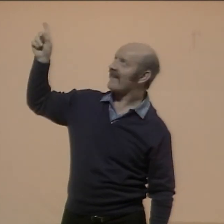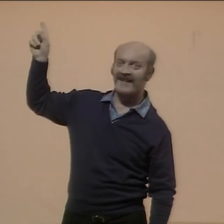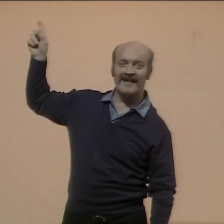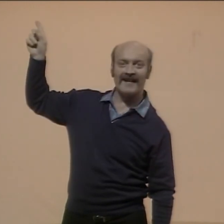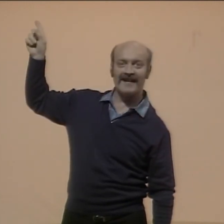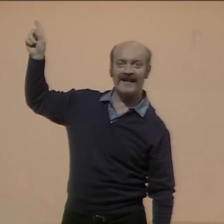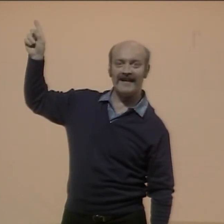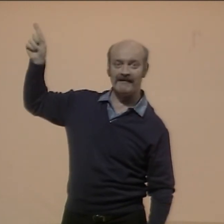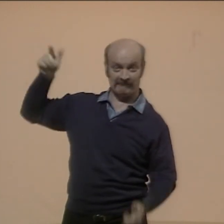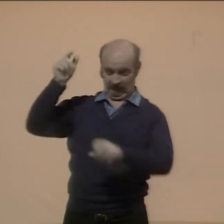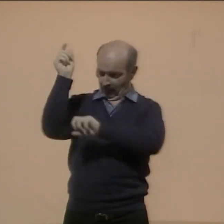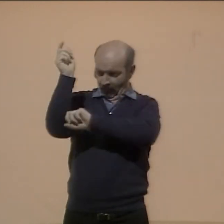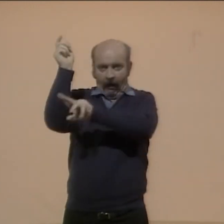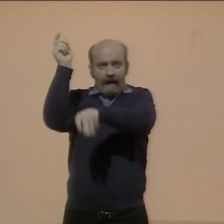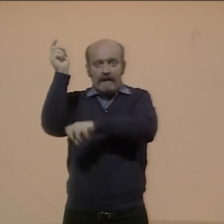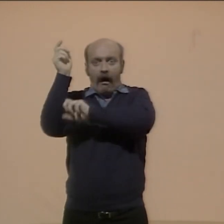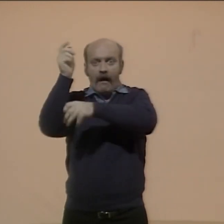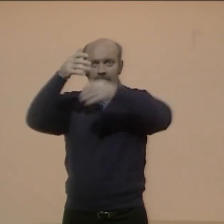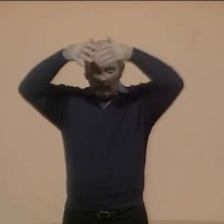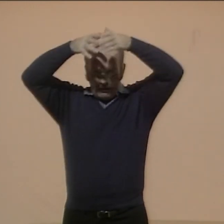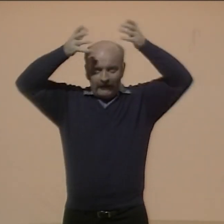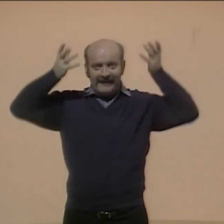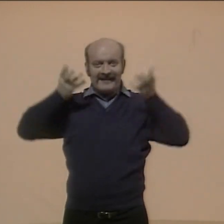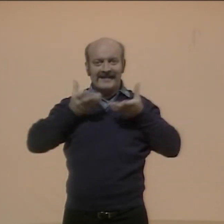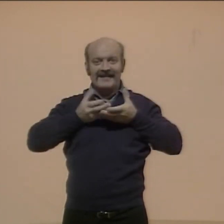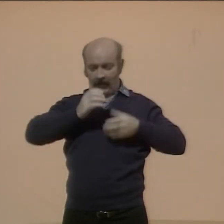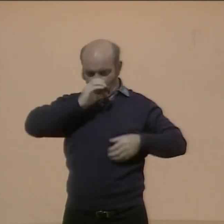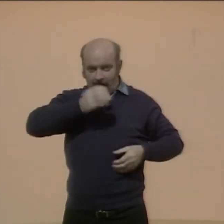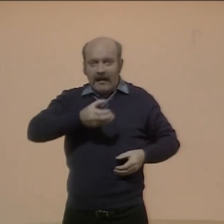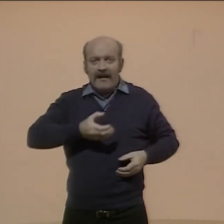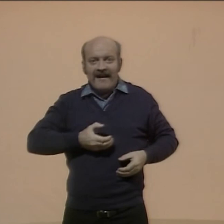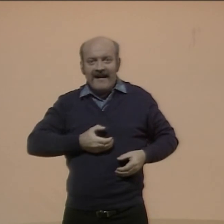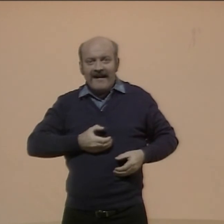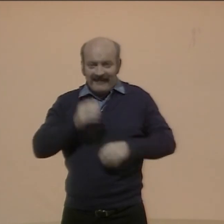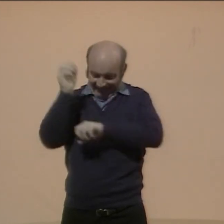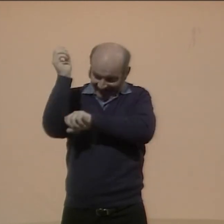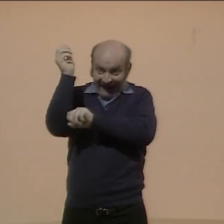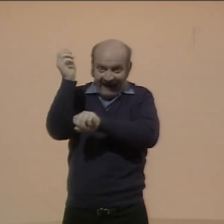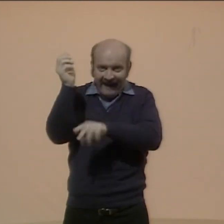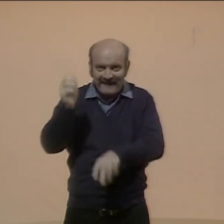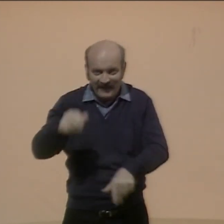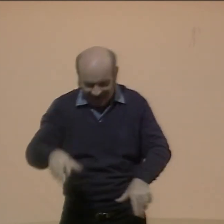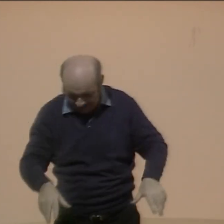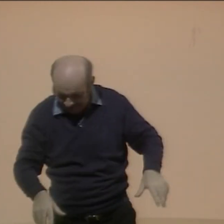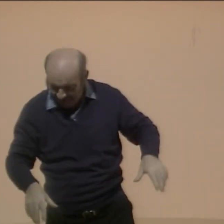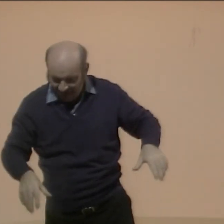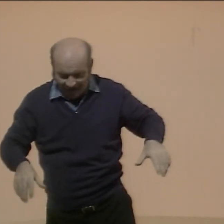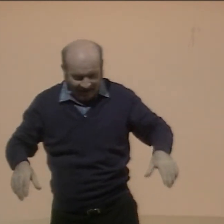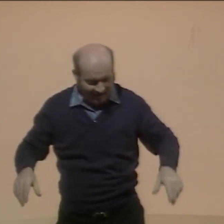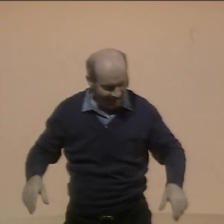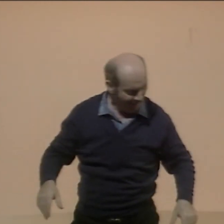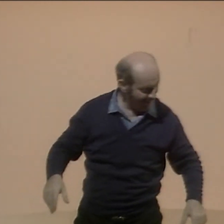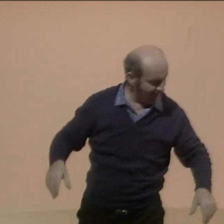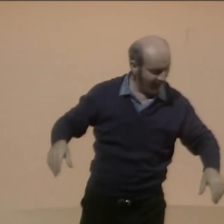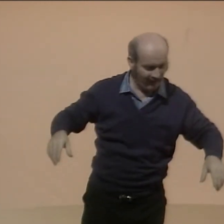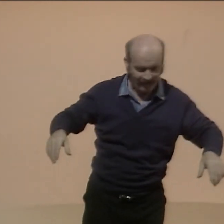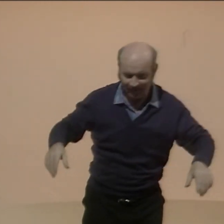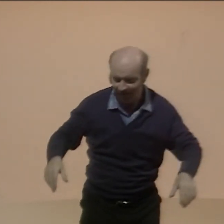And then, having landed on the moon, all the people can get out, wearing their helmets and their breathing apparatus, and walk in the